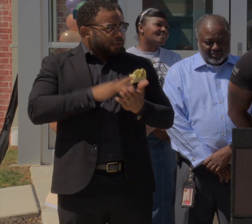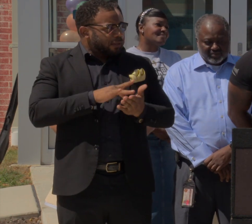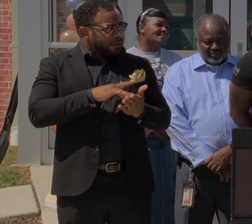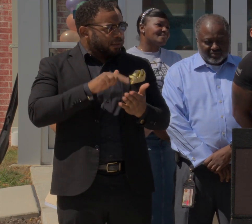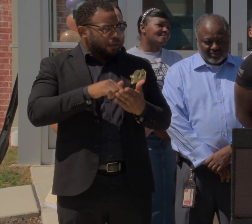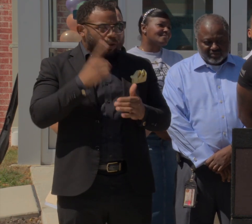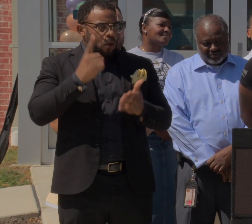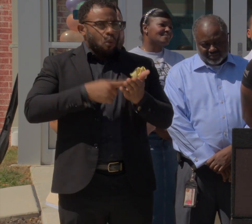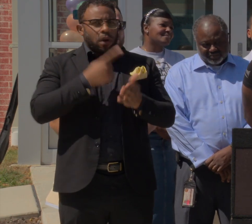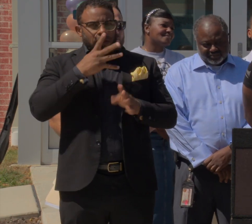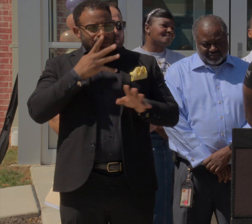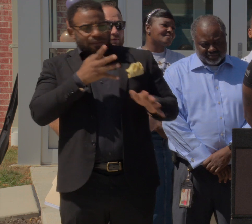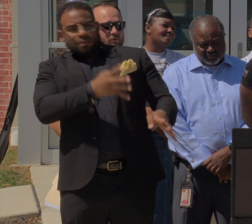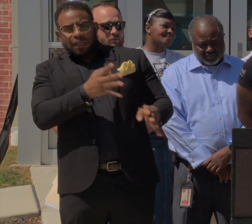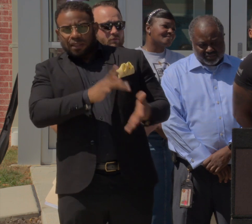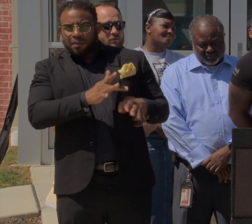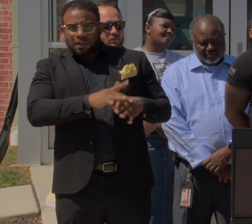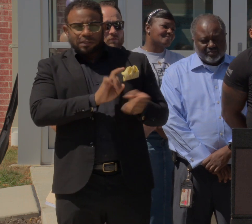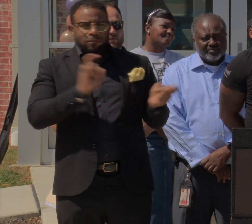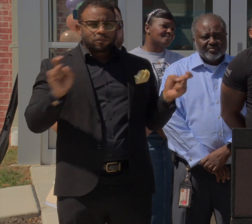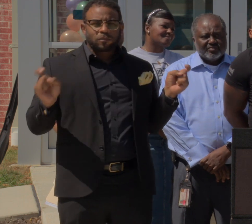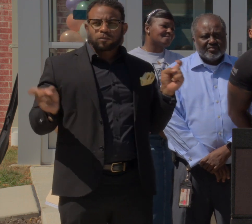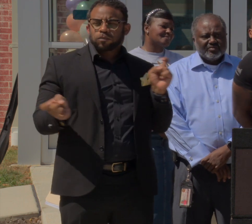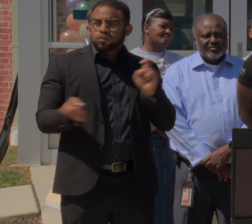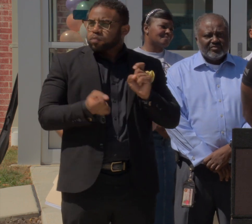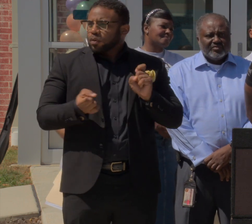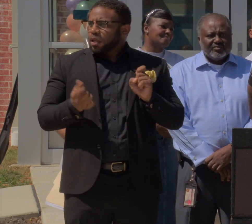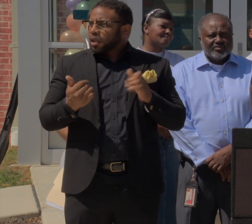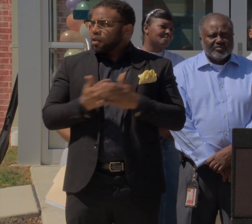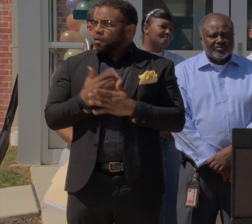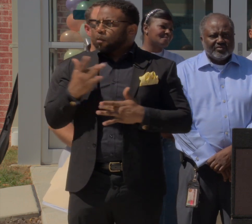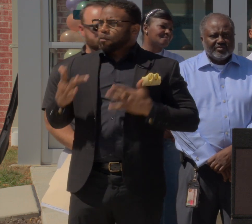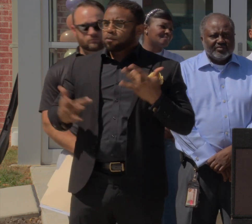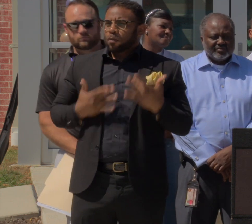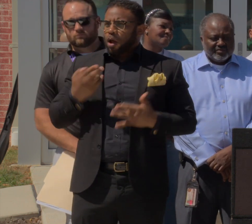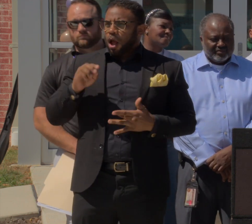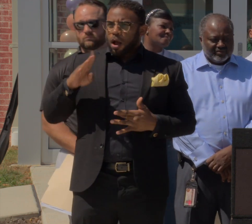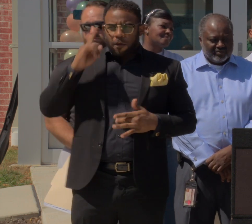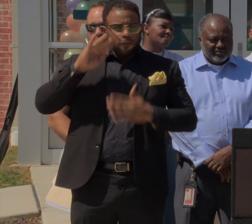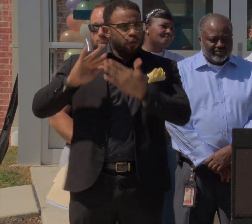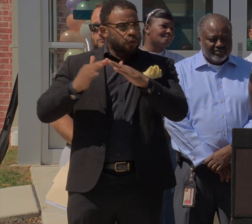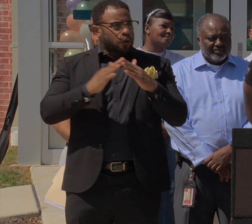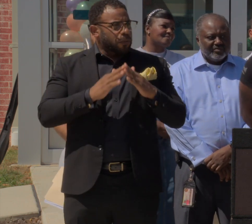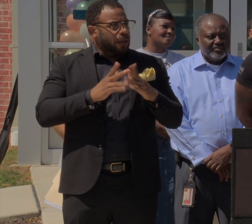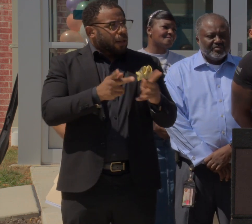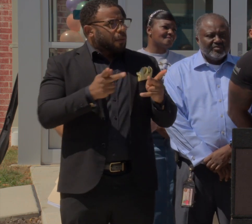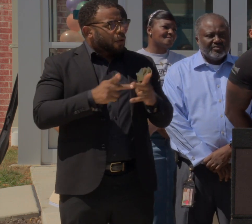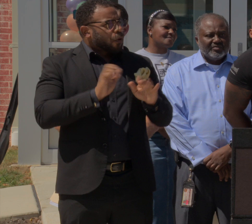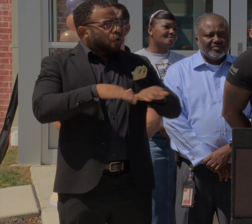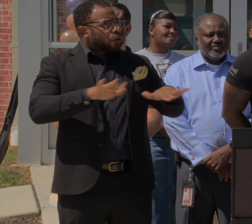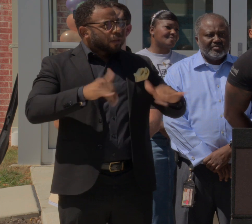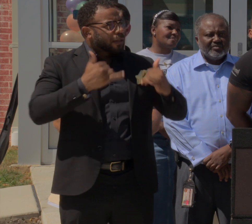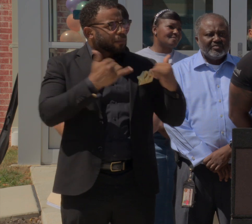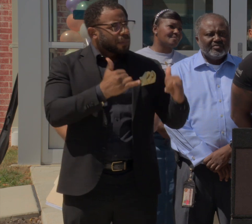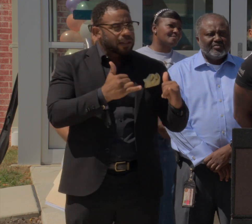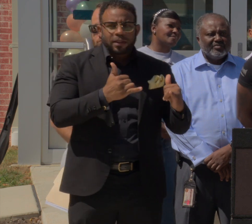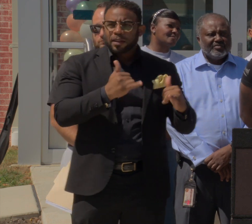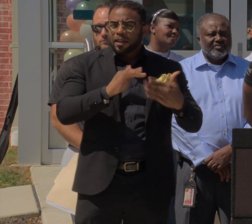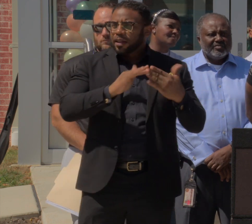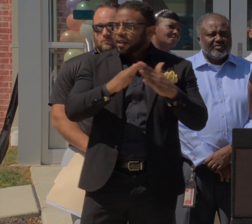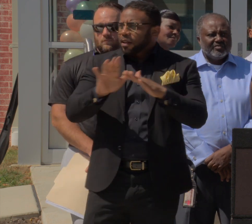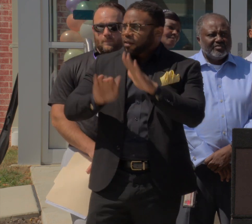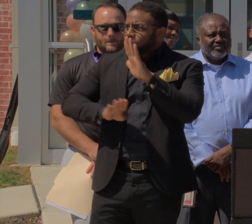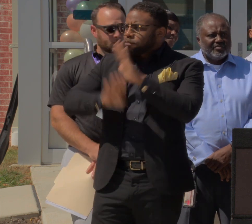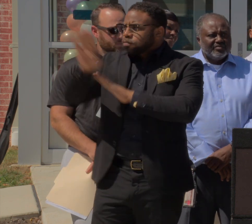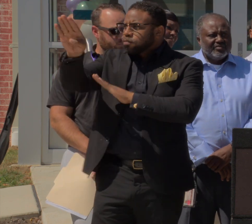This once abandoned space has been transformed into a vibrant hub for the community, a place where children can play and the neighborhood